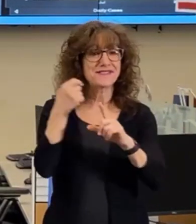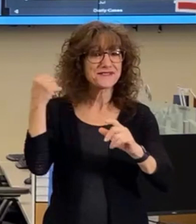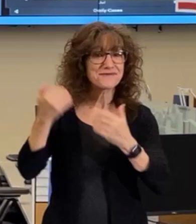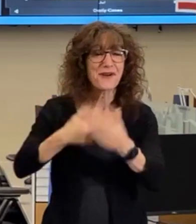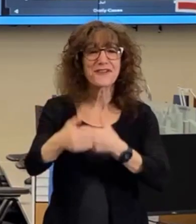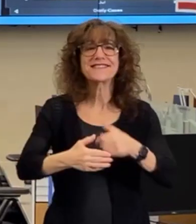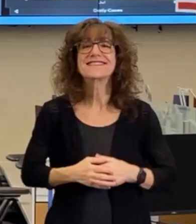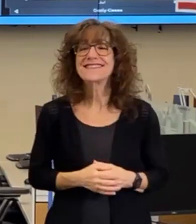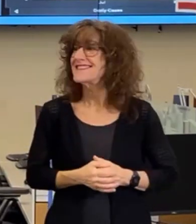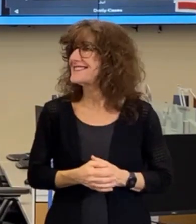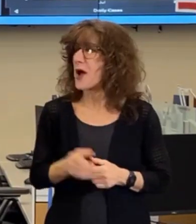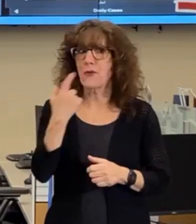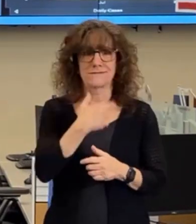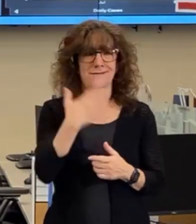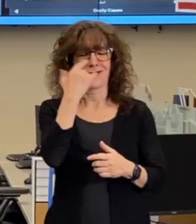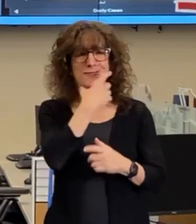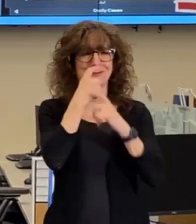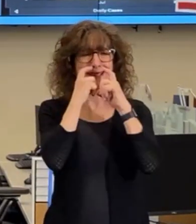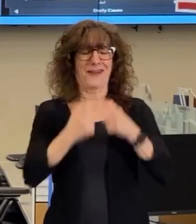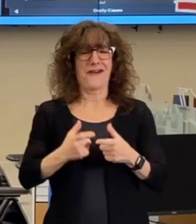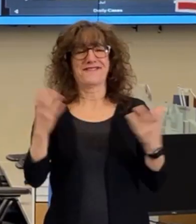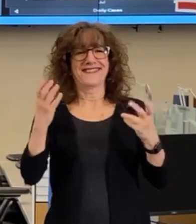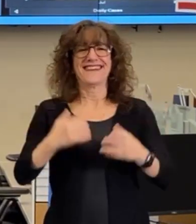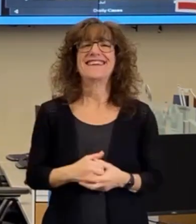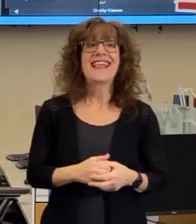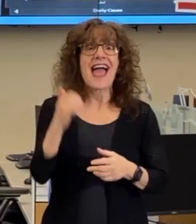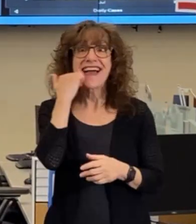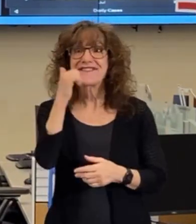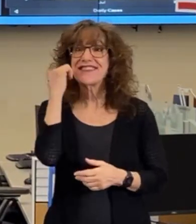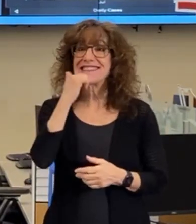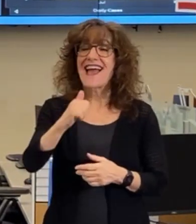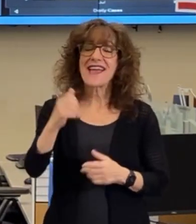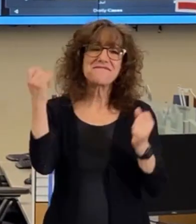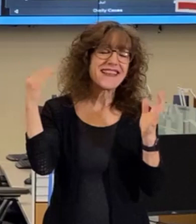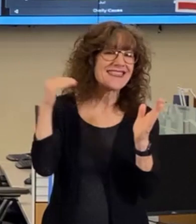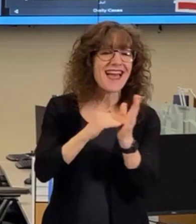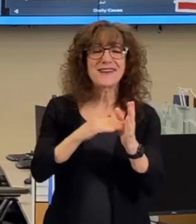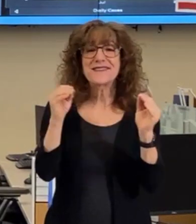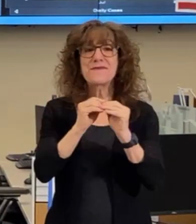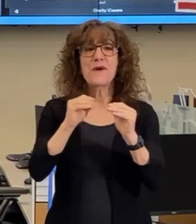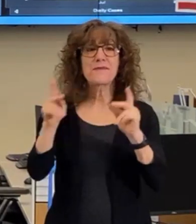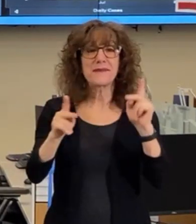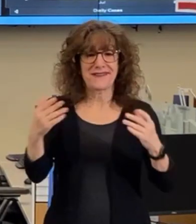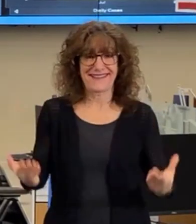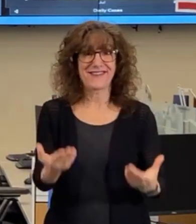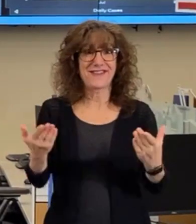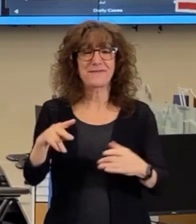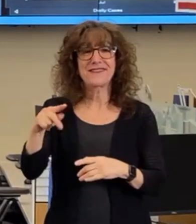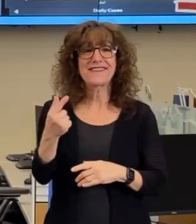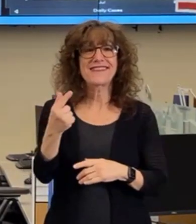progress. In fact, I'm going to take this off. Each day, thousands more Prince Georgians get protected